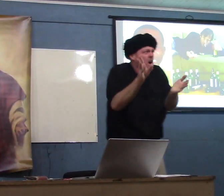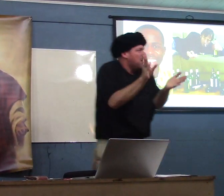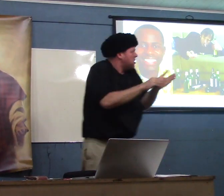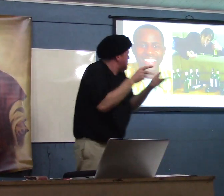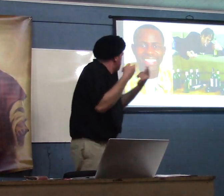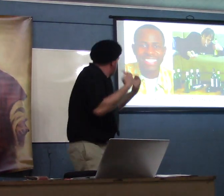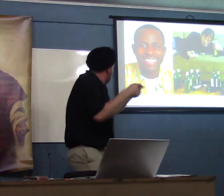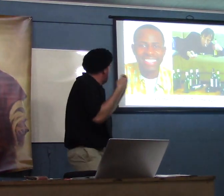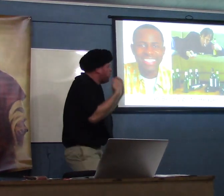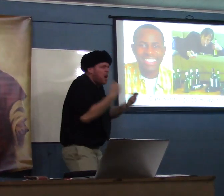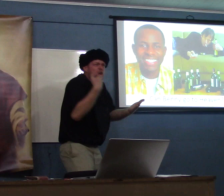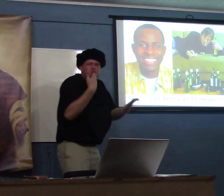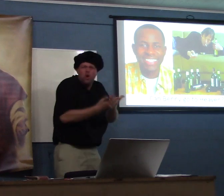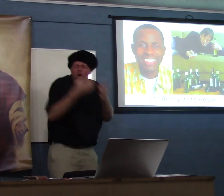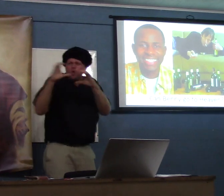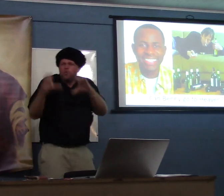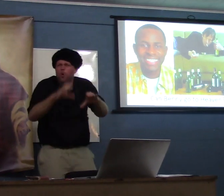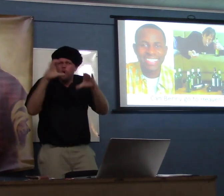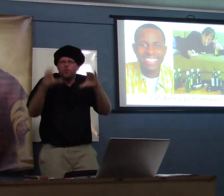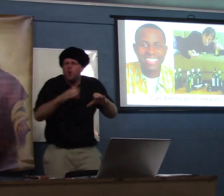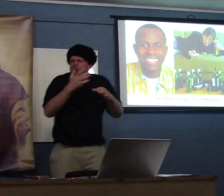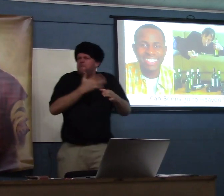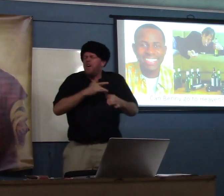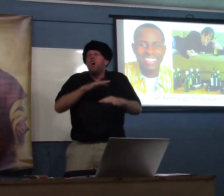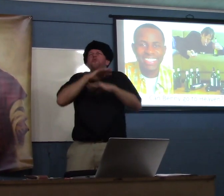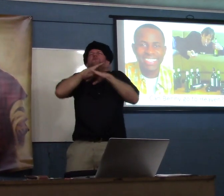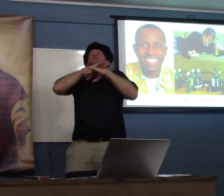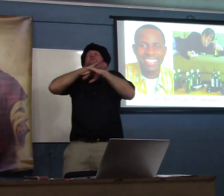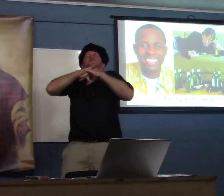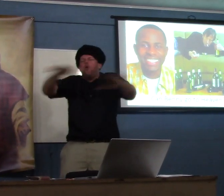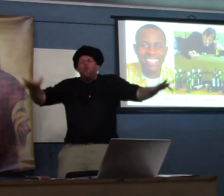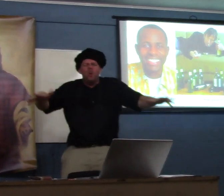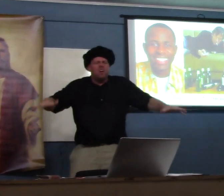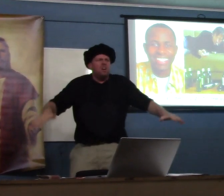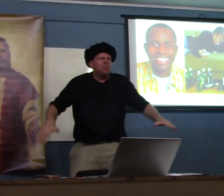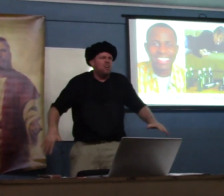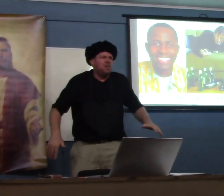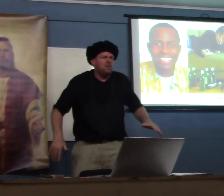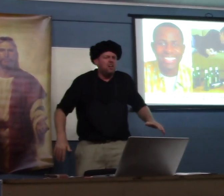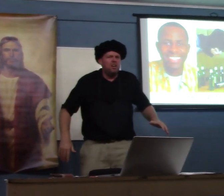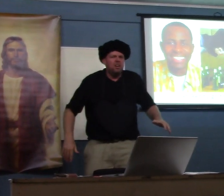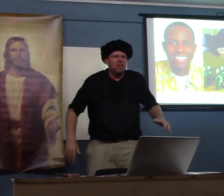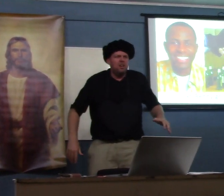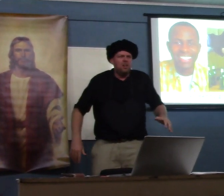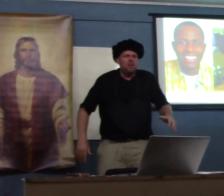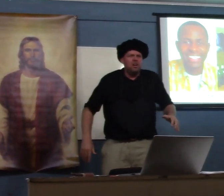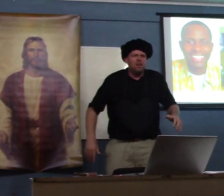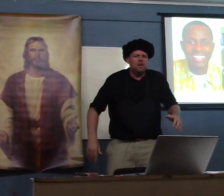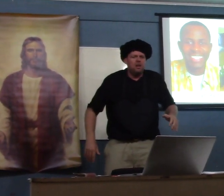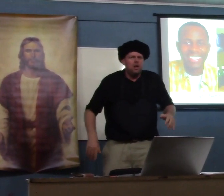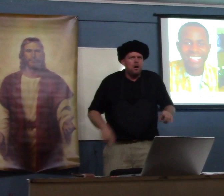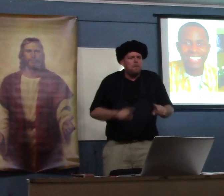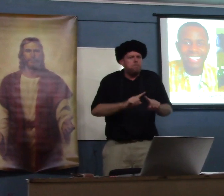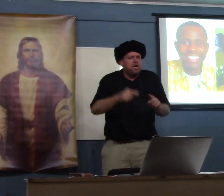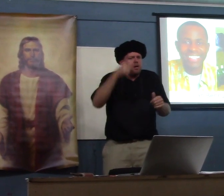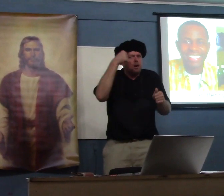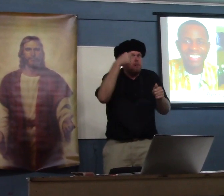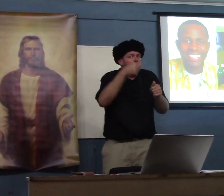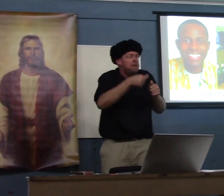I'm trying to do just like that person is doing, and everything is just dirty and messed up.